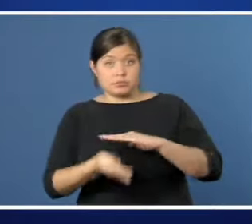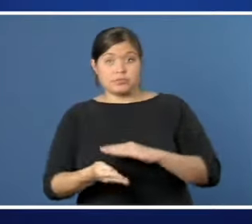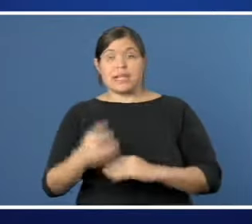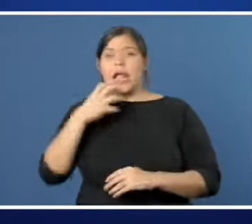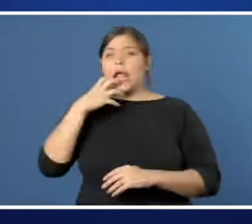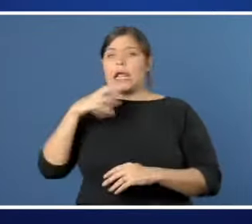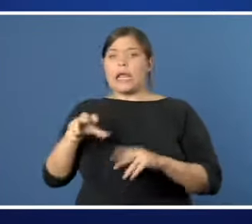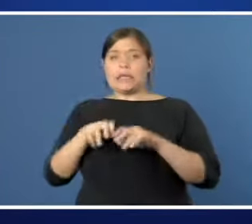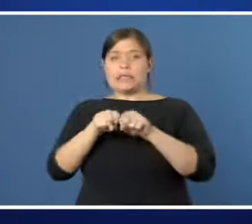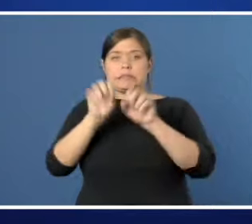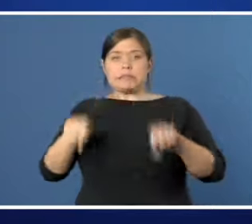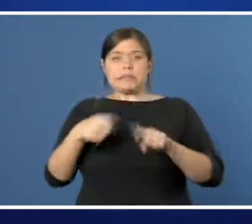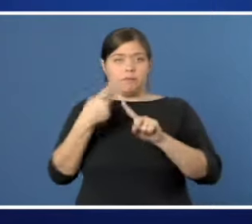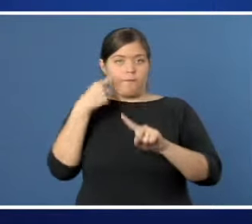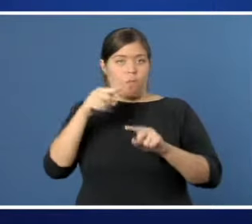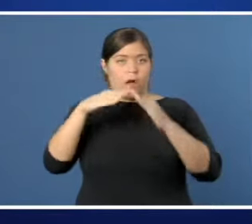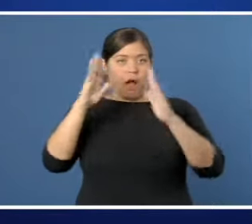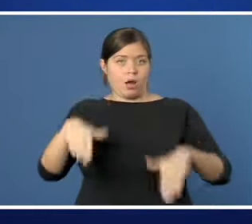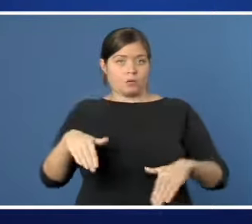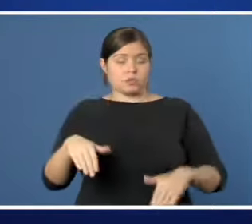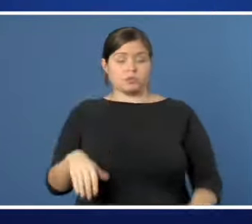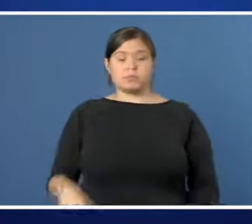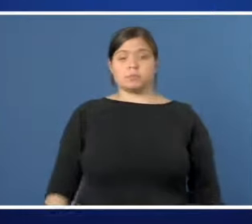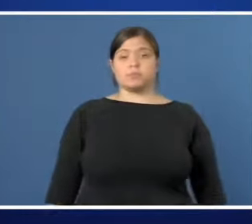ranges and heating systems.